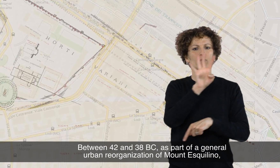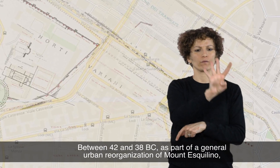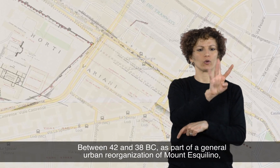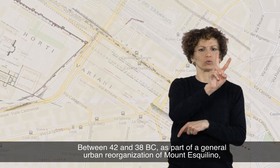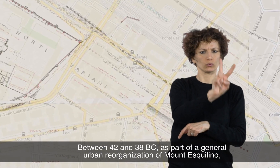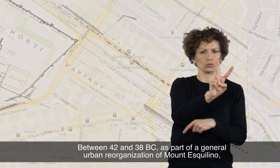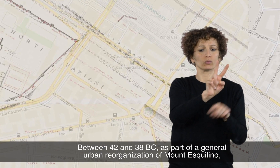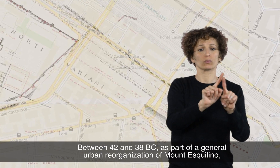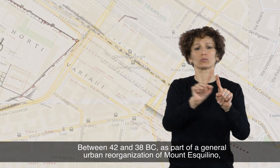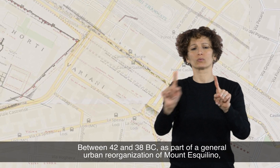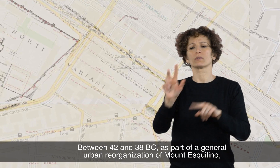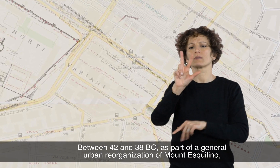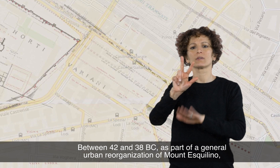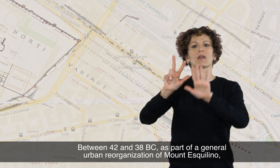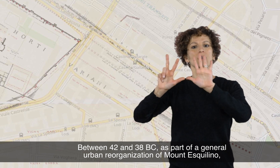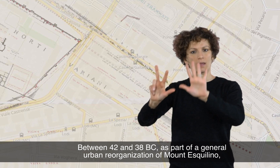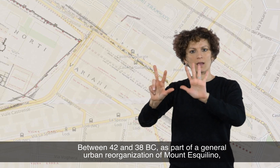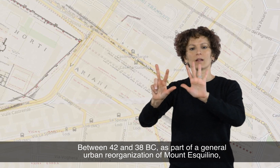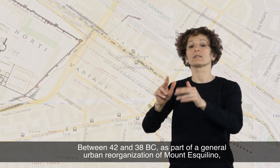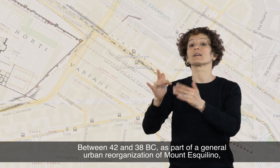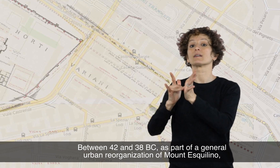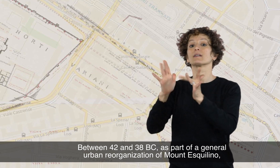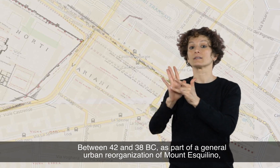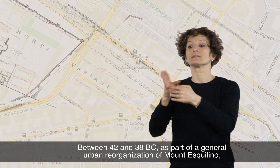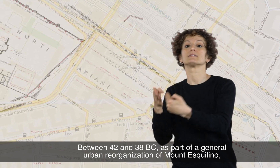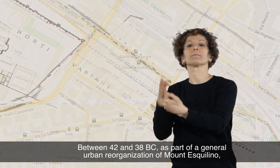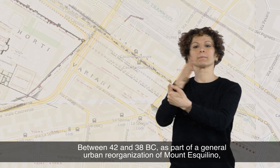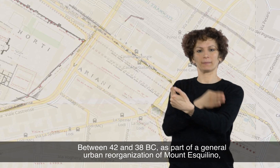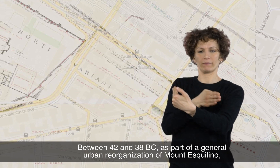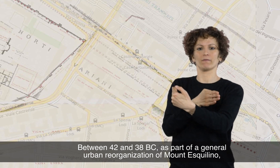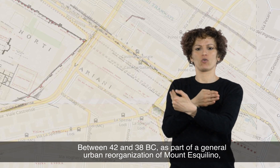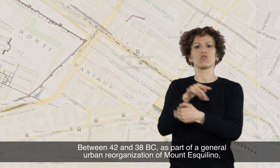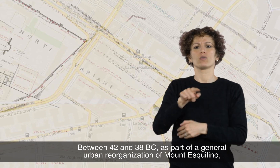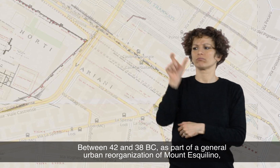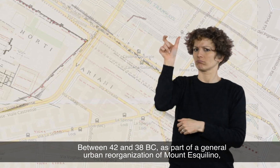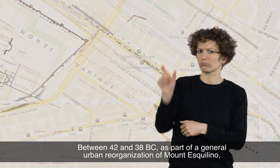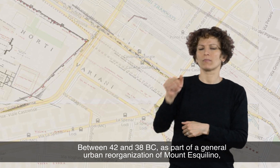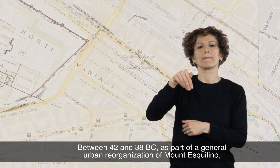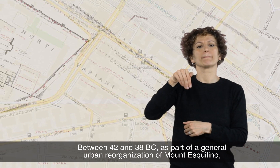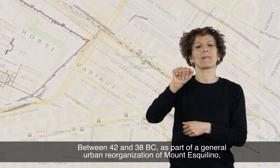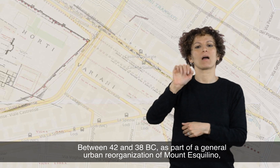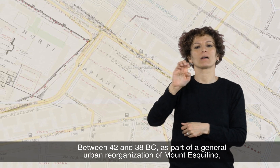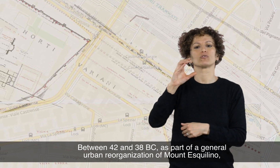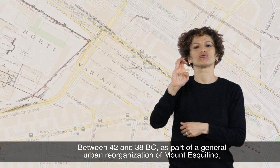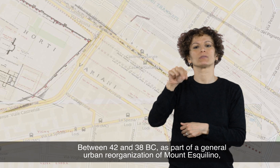Between 42 and 38 BC, as part of a general urban reorganization of Mount